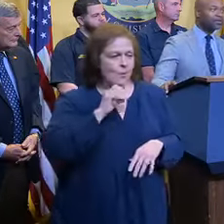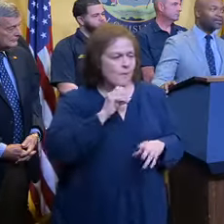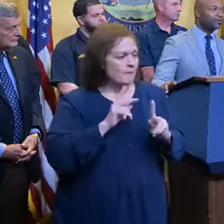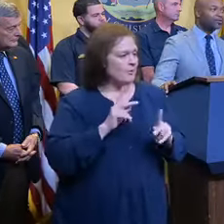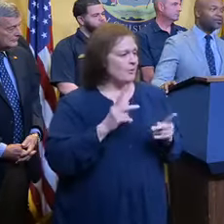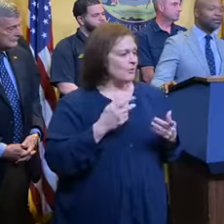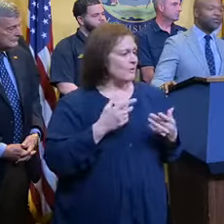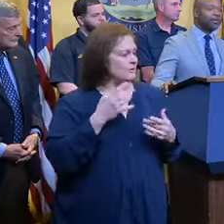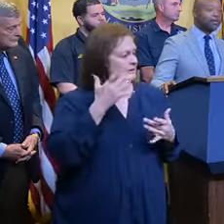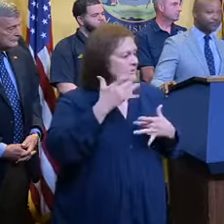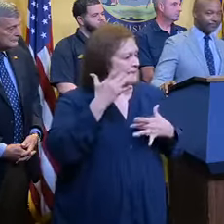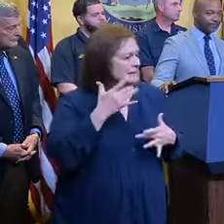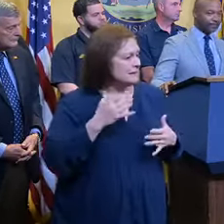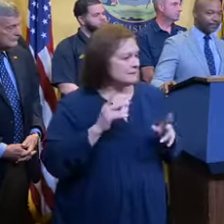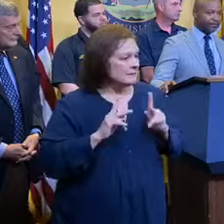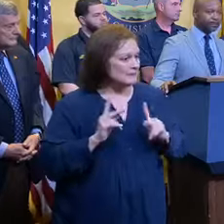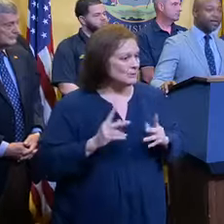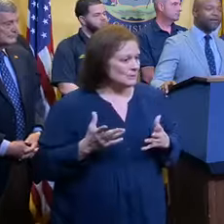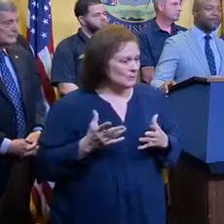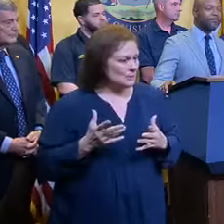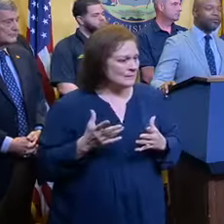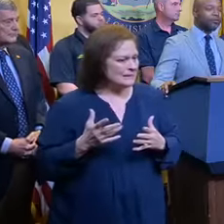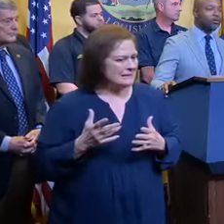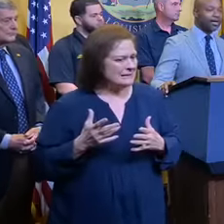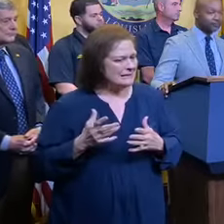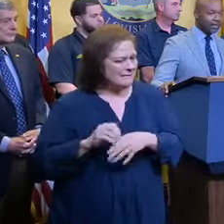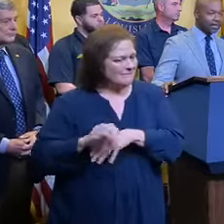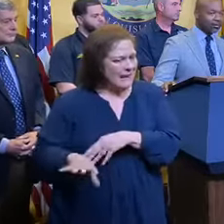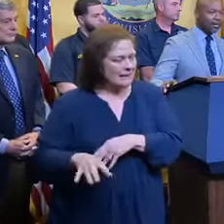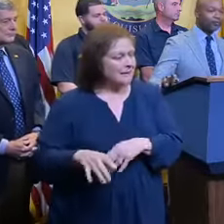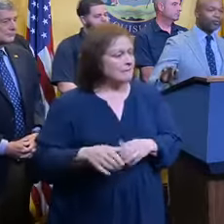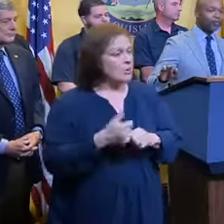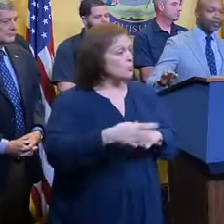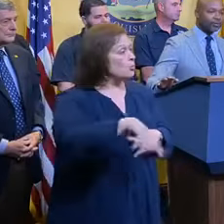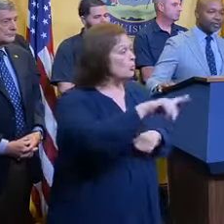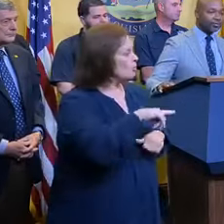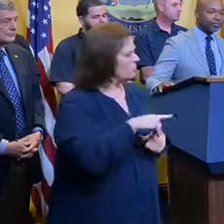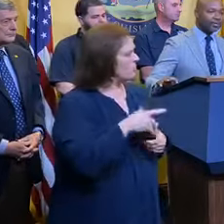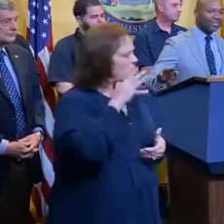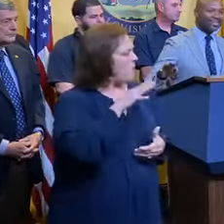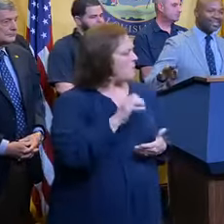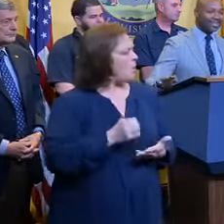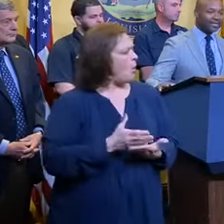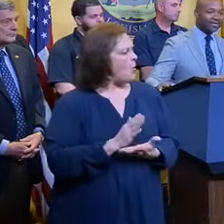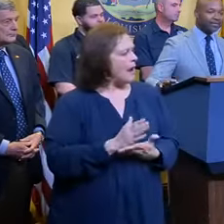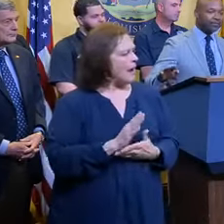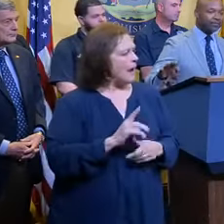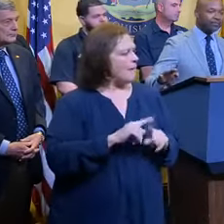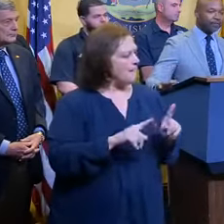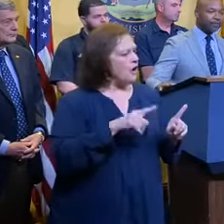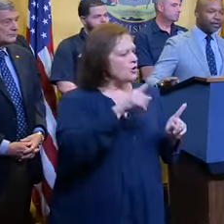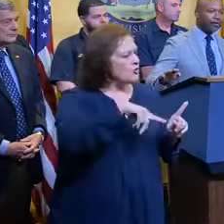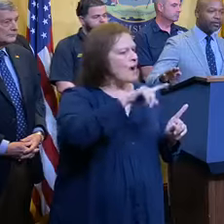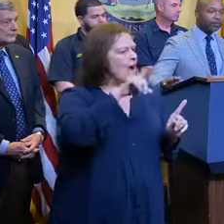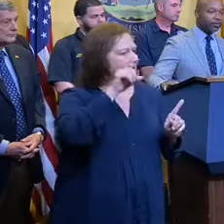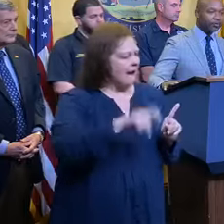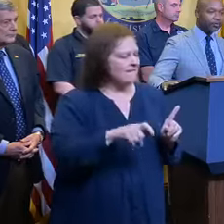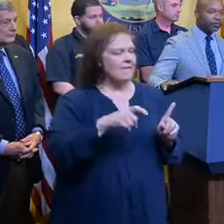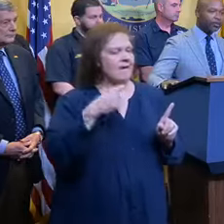this room get this, you're going to be okay. There's a lot of people who will not be, and we have to think about them daily